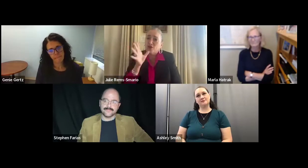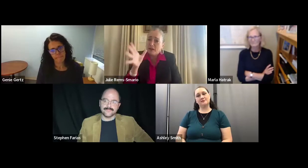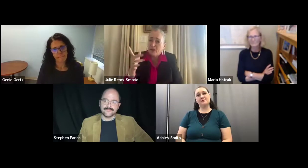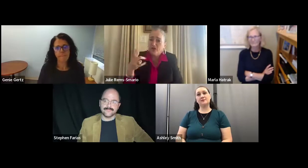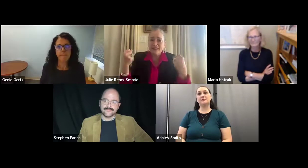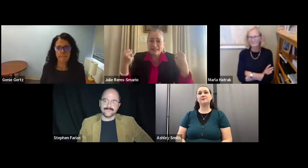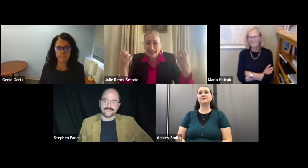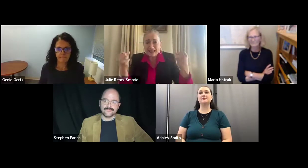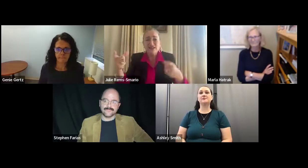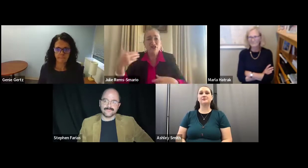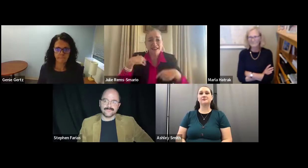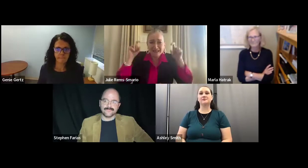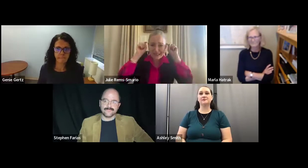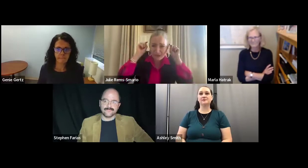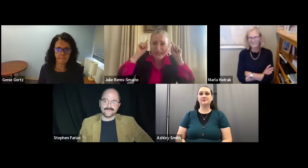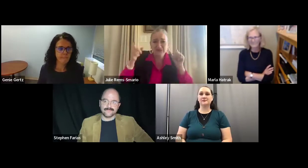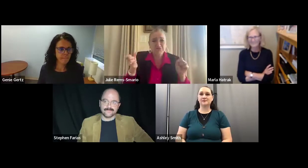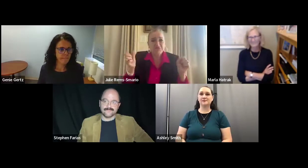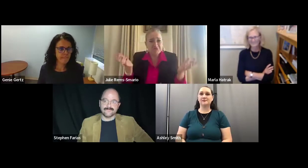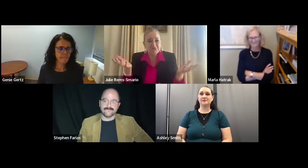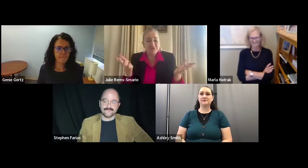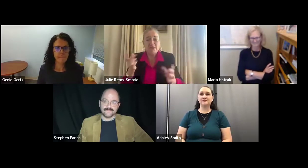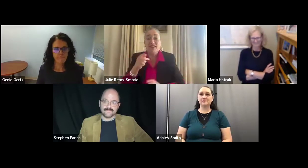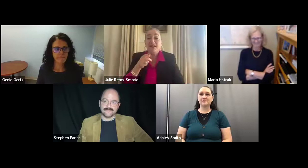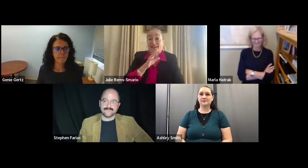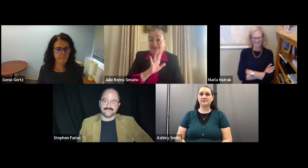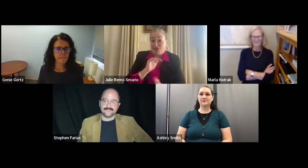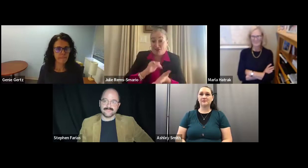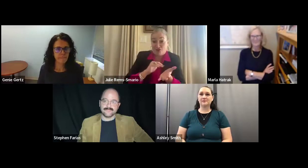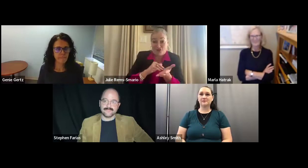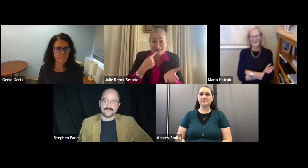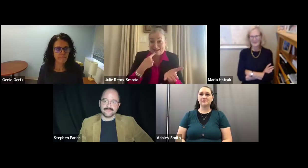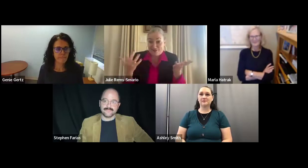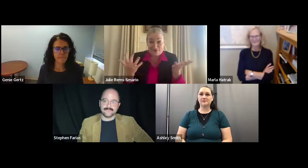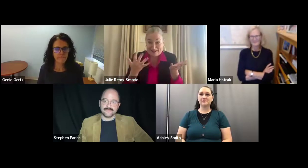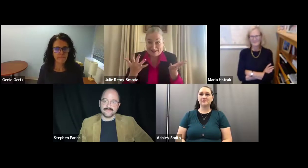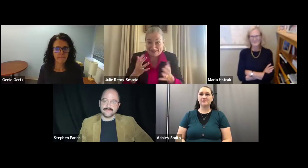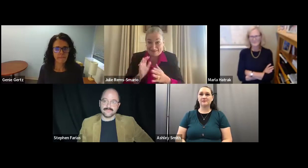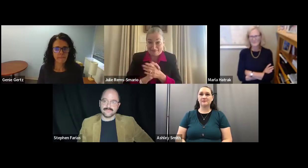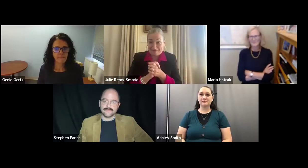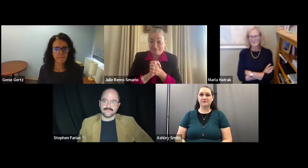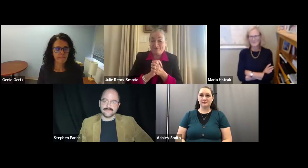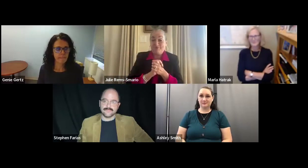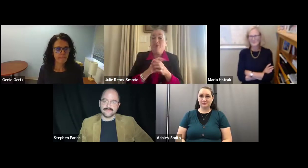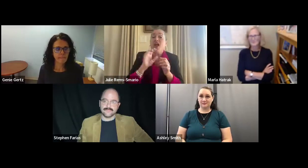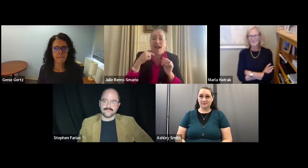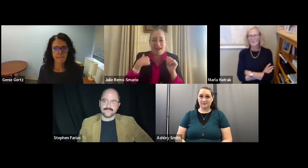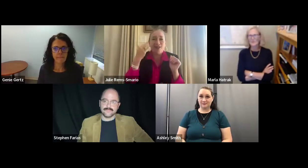said, I want my daughter to be like my mother, her grandmother, who can sign and is fluent in a language. And do you know what